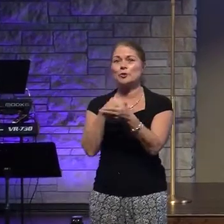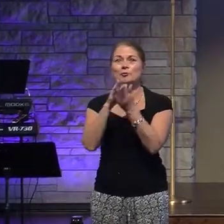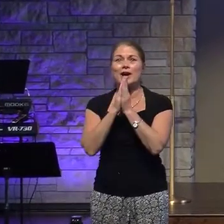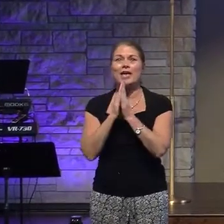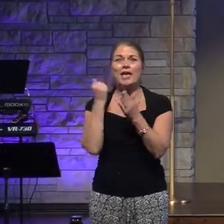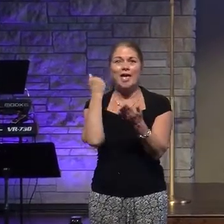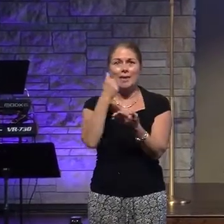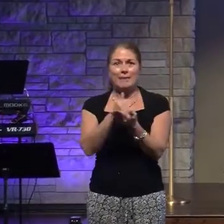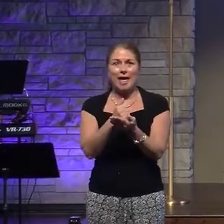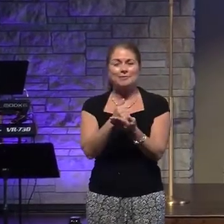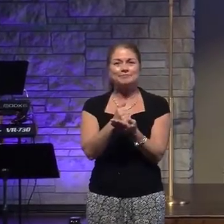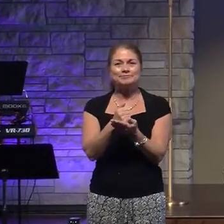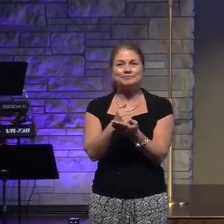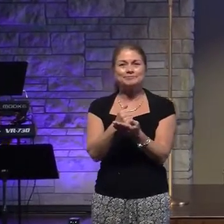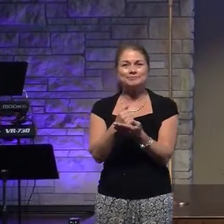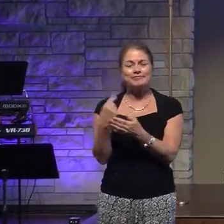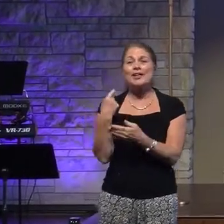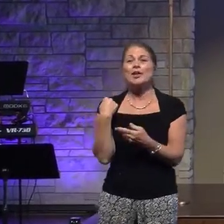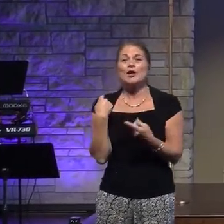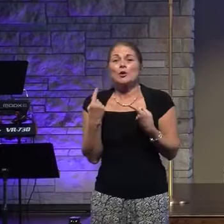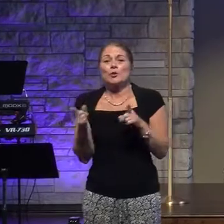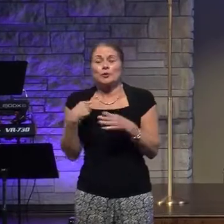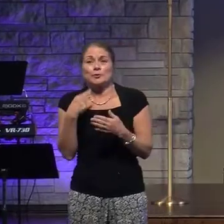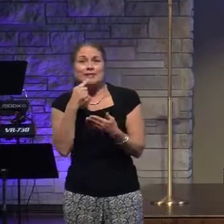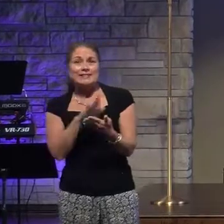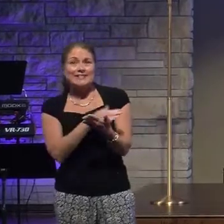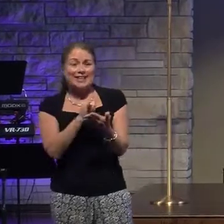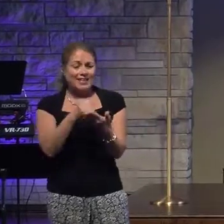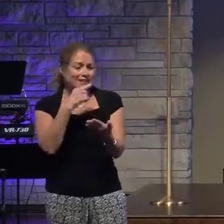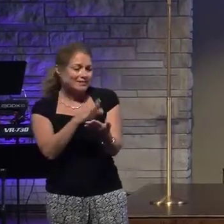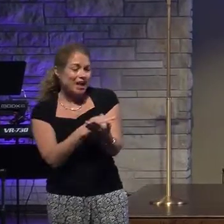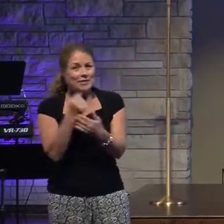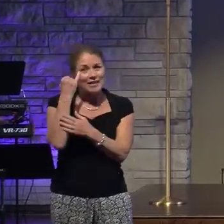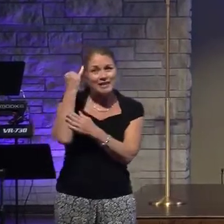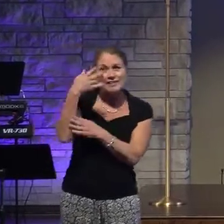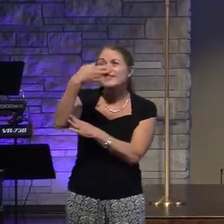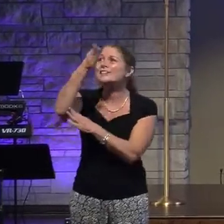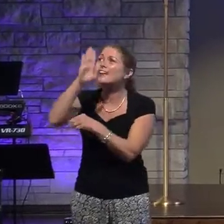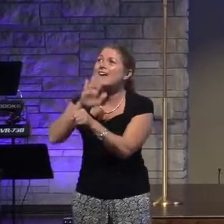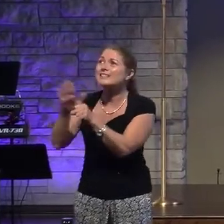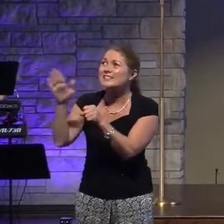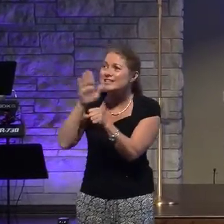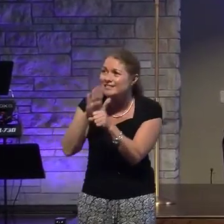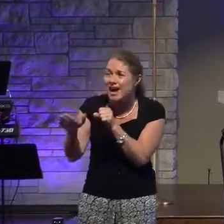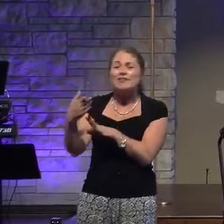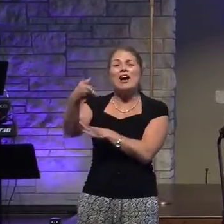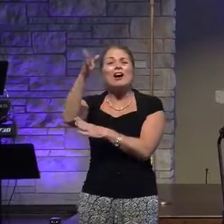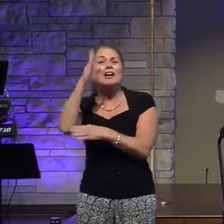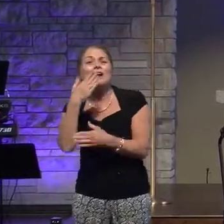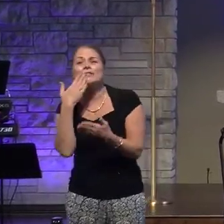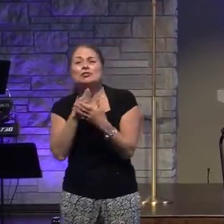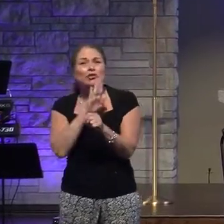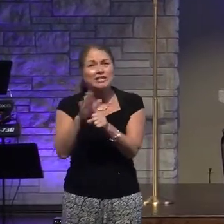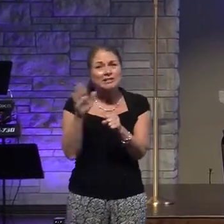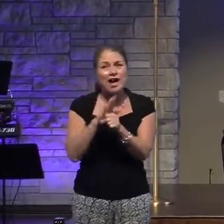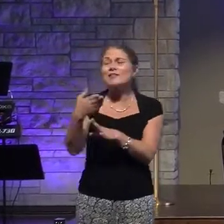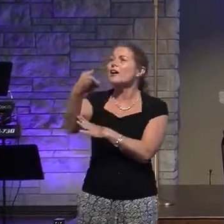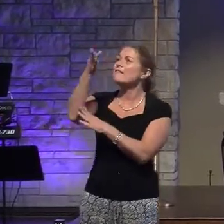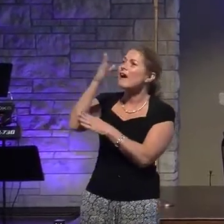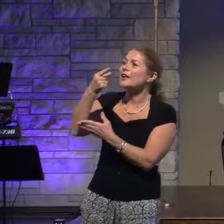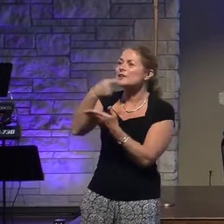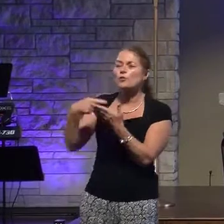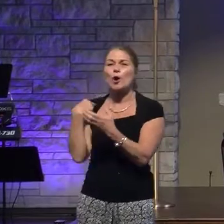Amen. You know, as we sang that song, that idea that God is enough, that God is good enough, that God is what